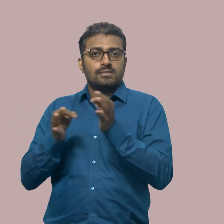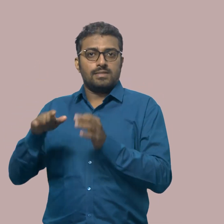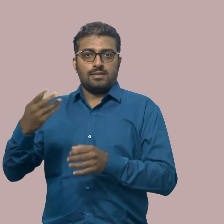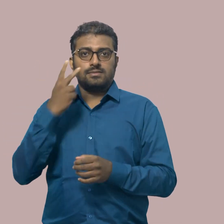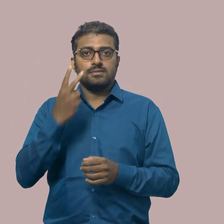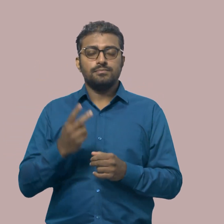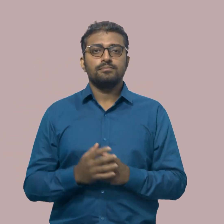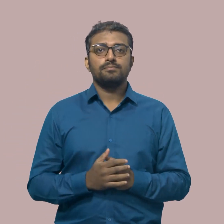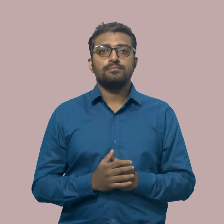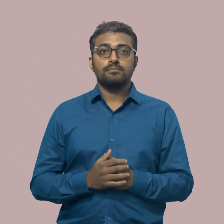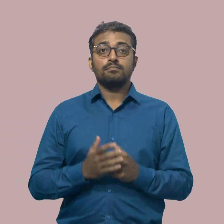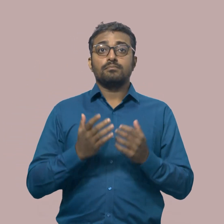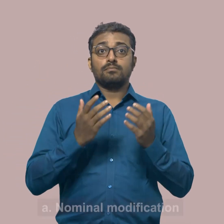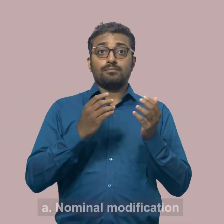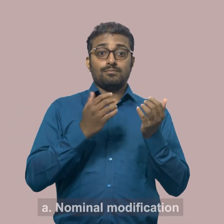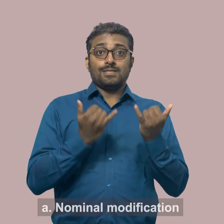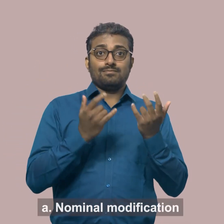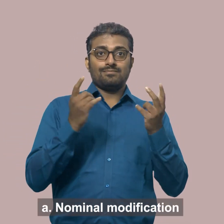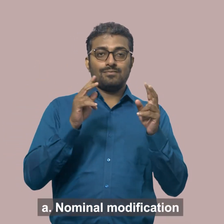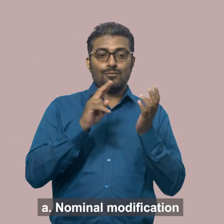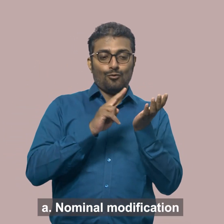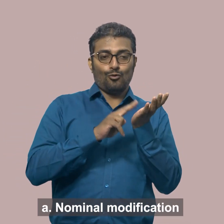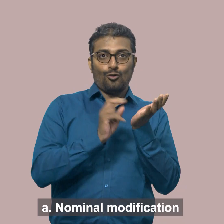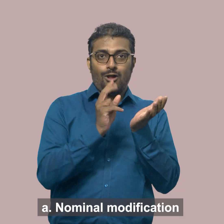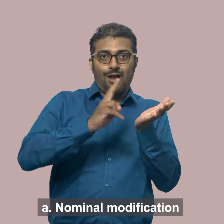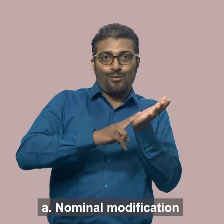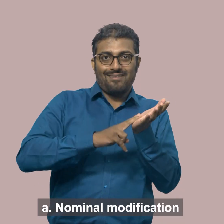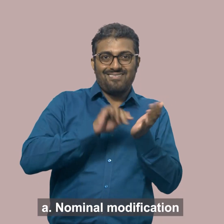are discussed. First, nominal